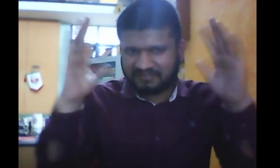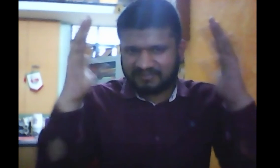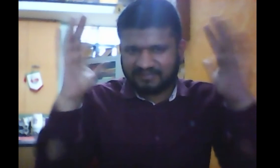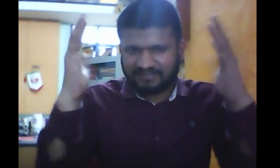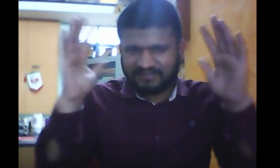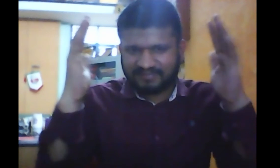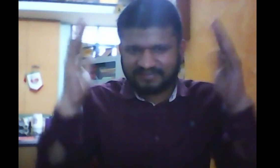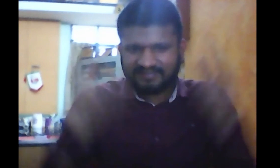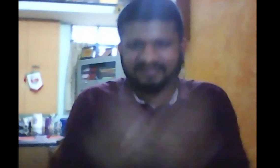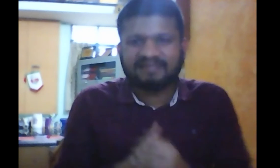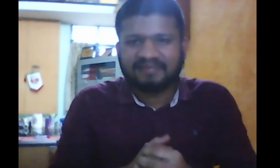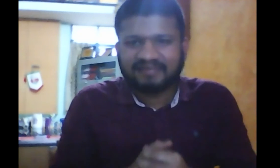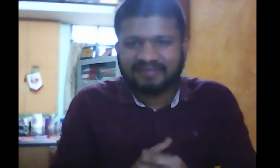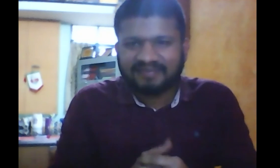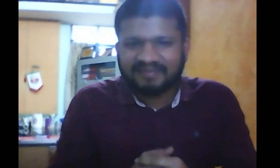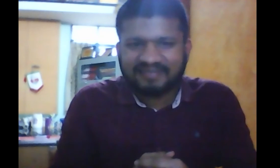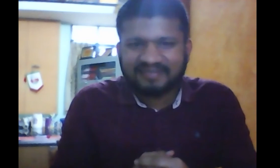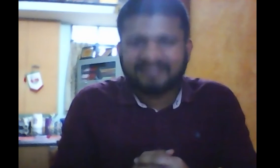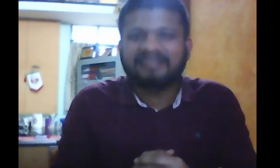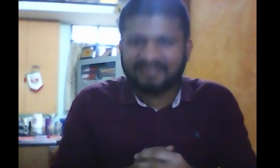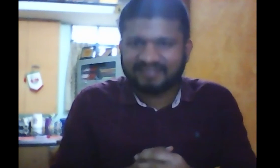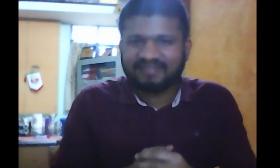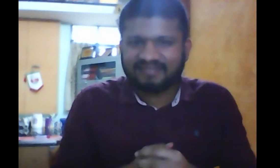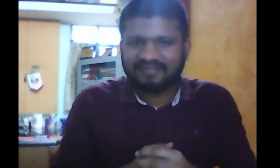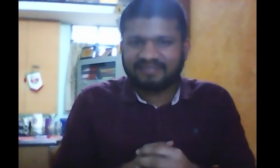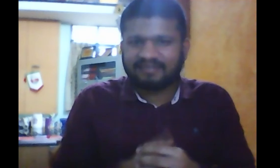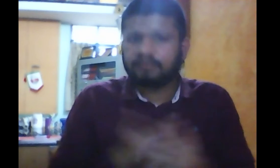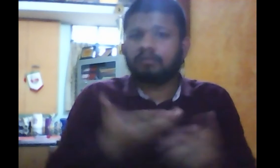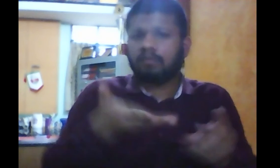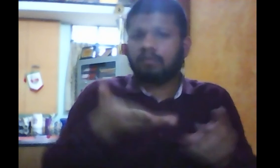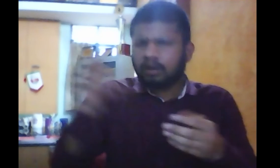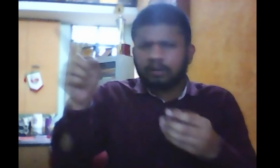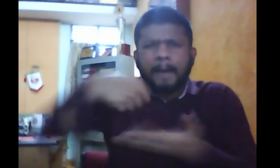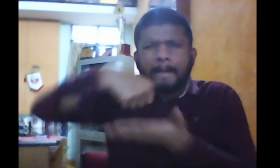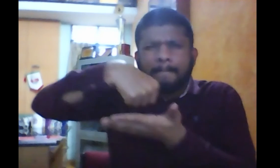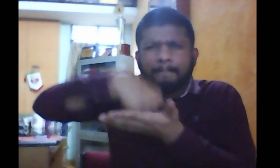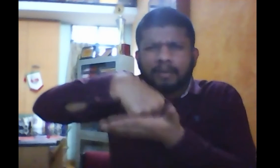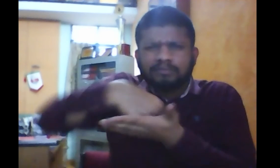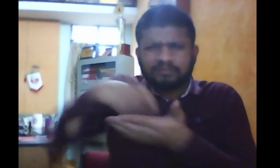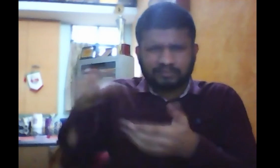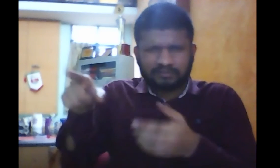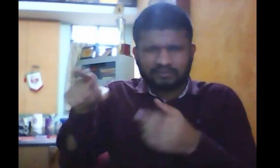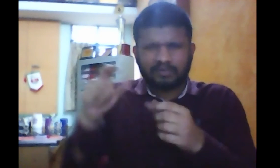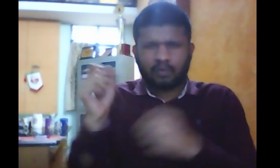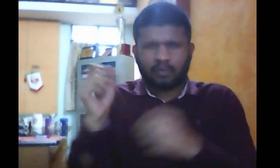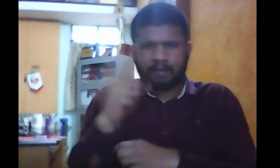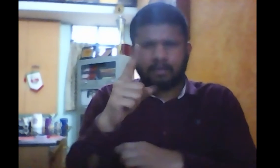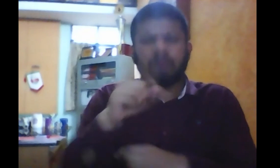it's very, uh, I'm giving you compliment. So what I'm talking about, the basic course for